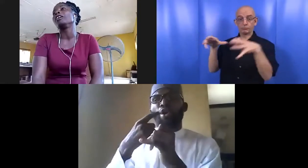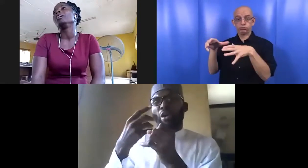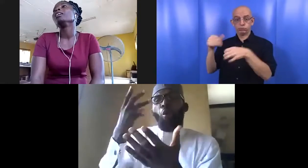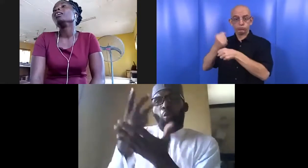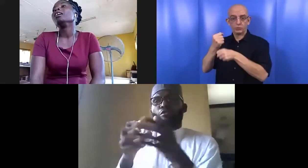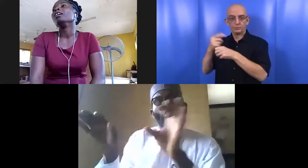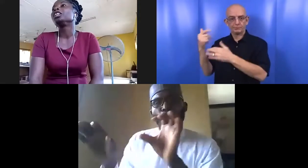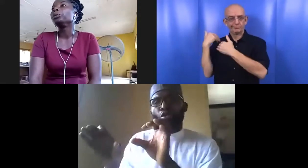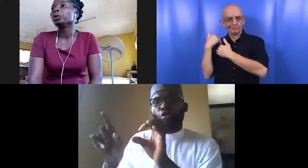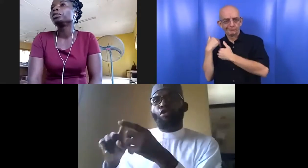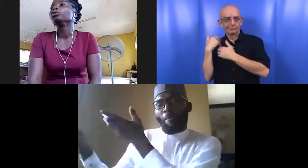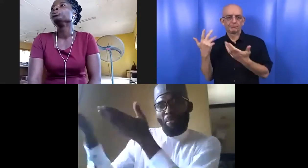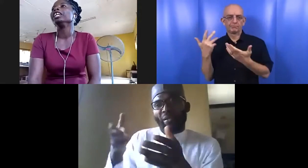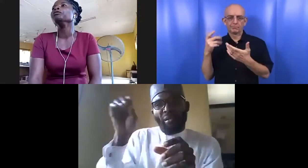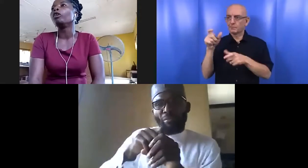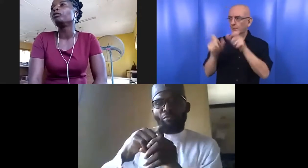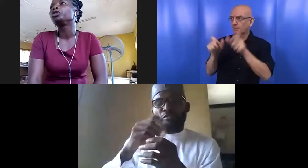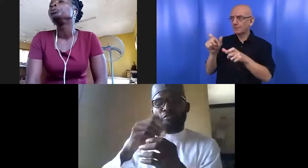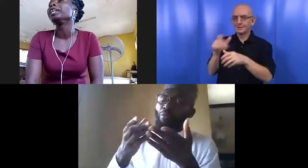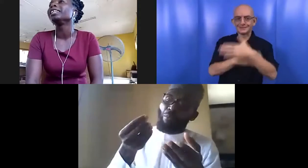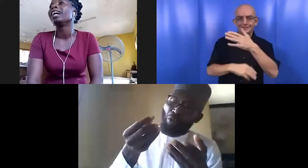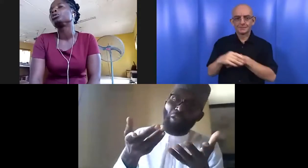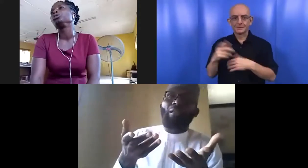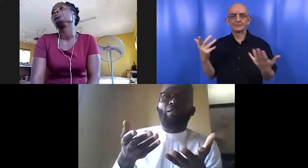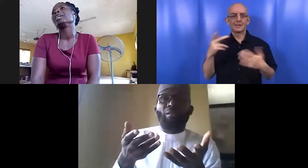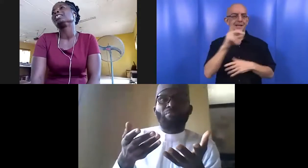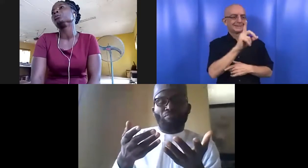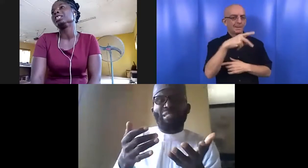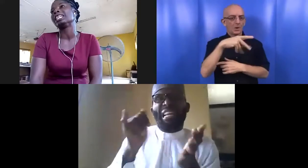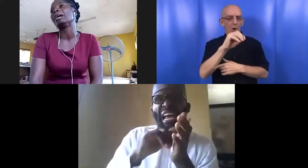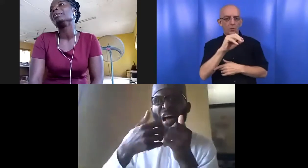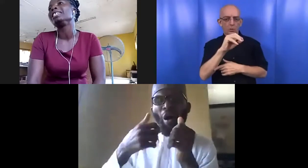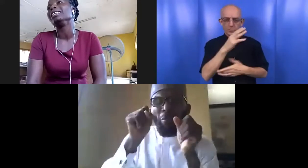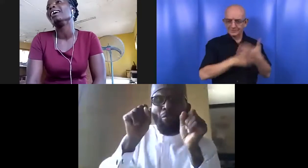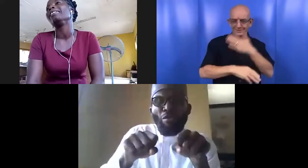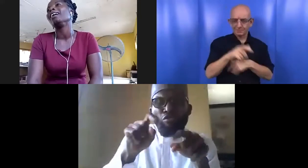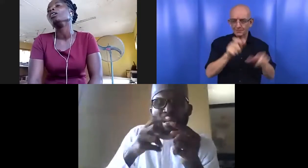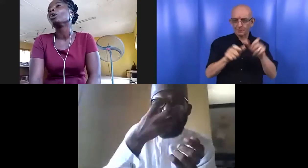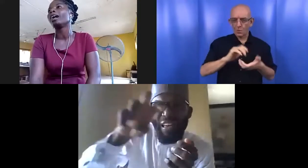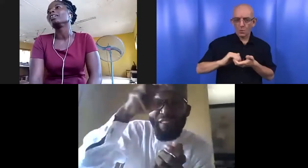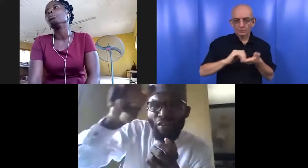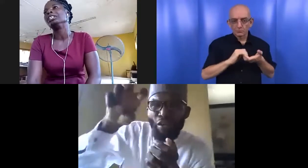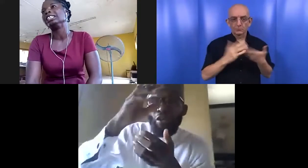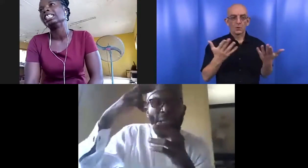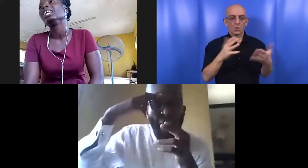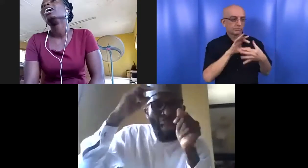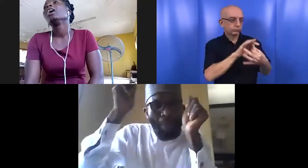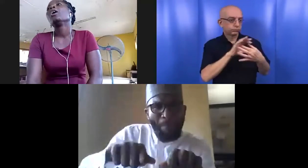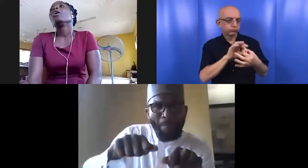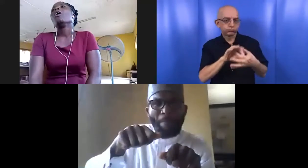of TPOs could be involved to bring it down to persons with disability at their local